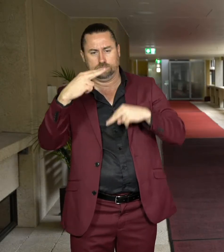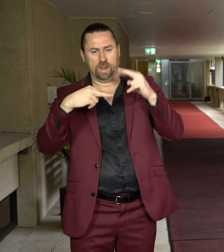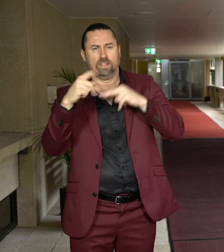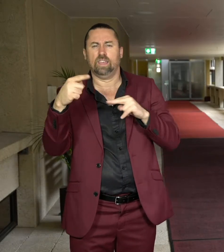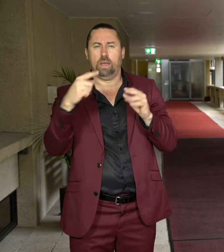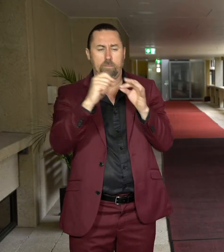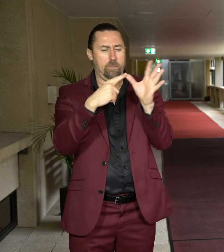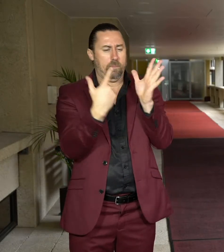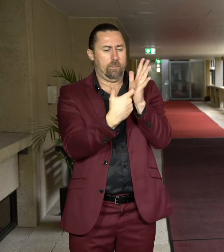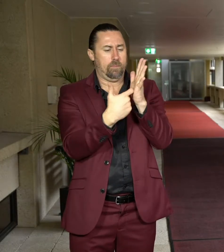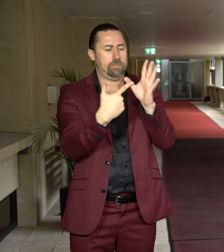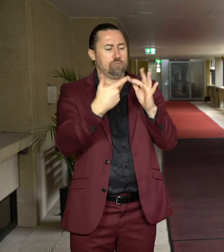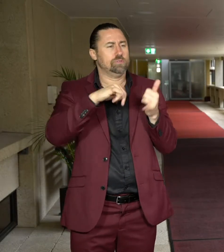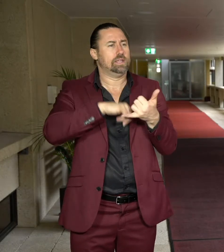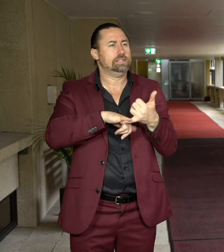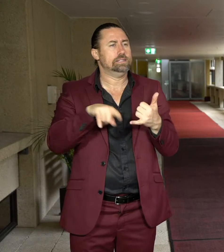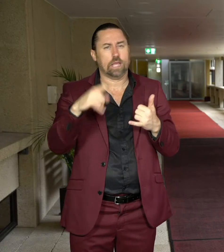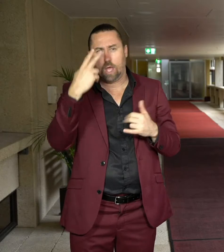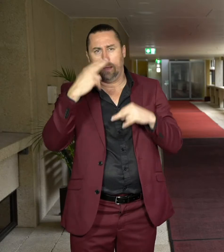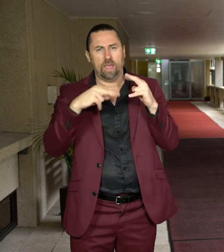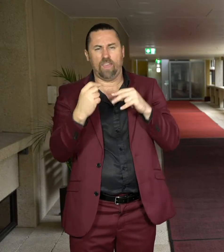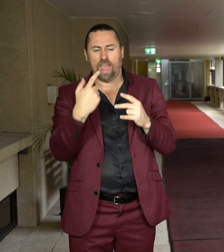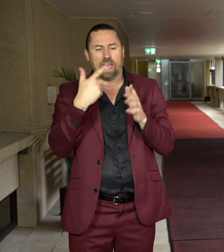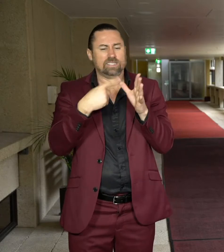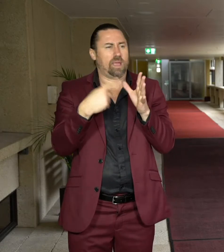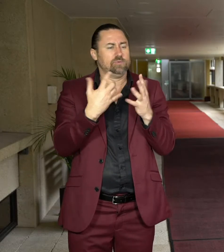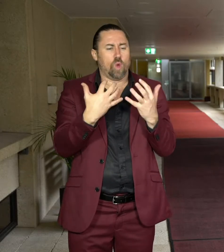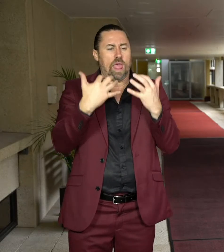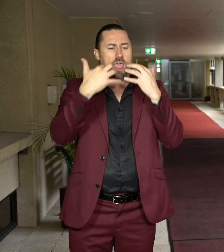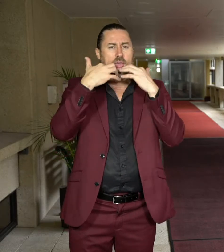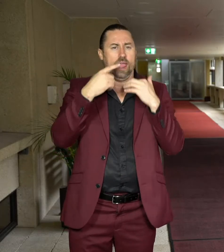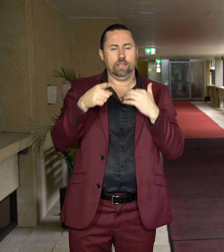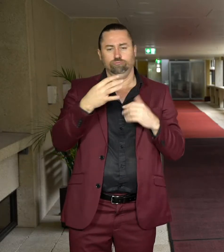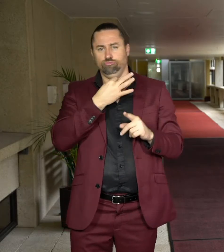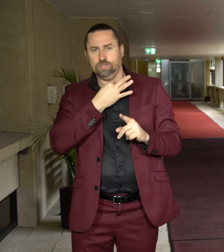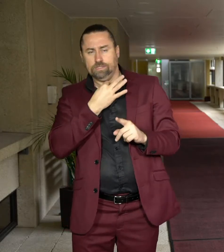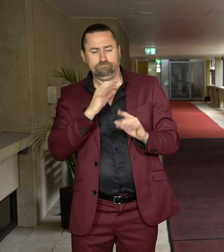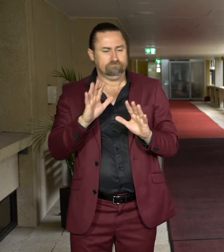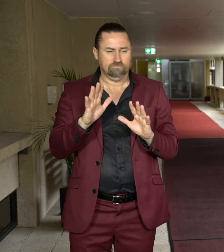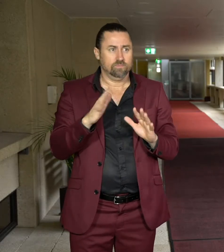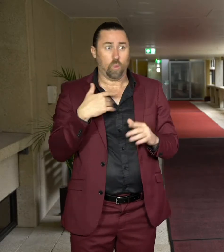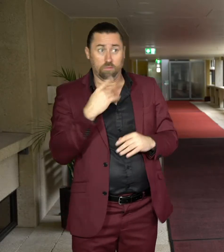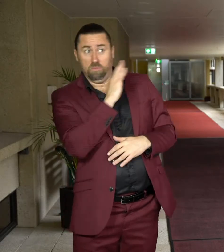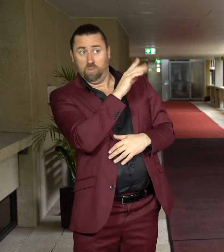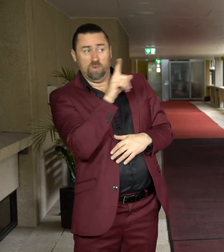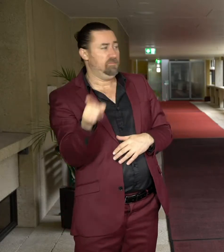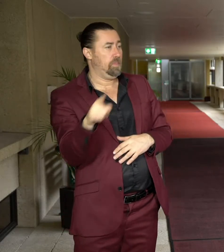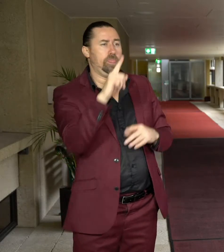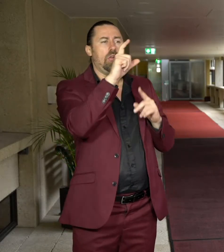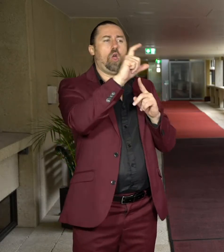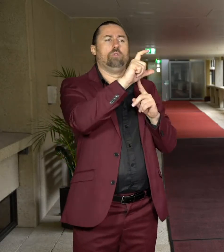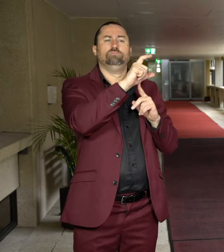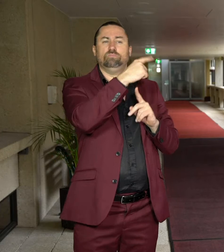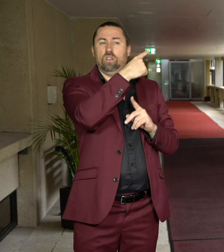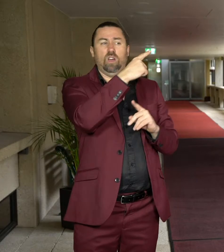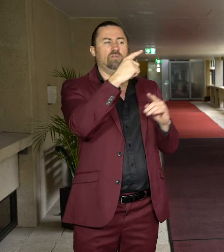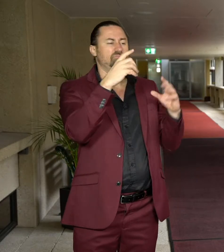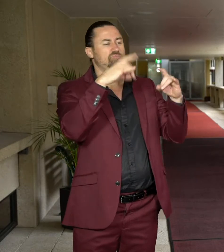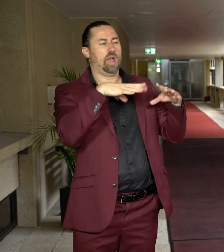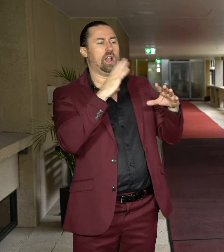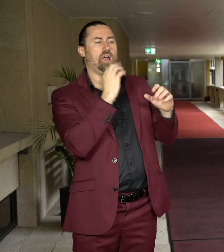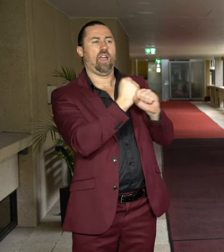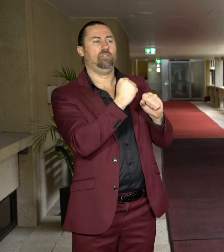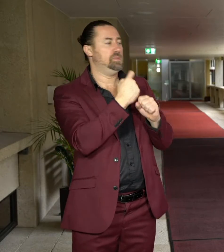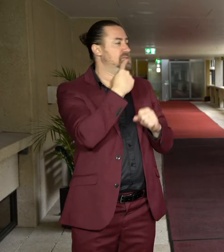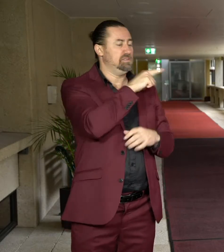there. However, the Commonwealth then told us that they'd assessed all of the defence sites and ruled them